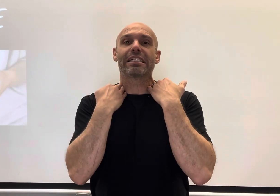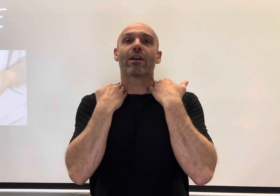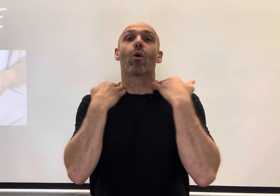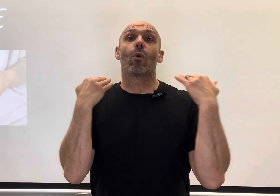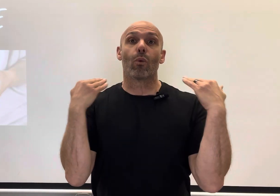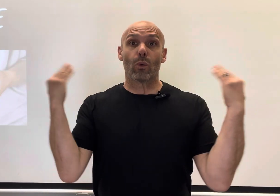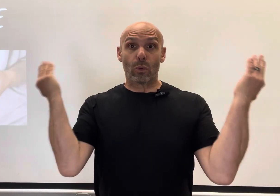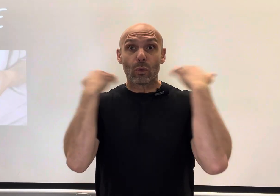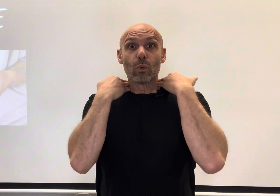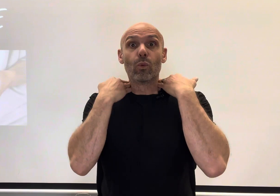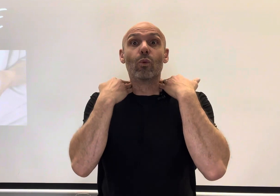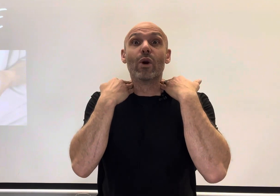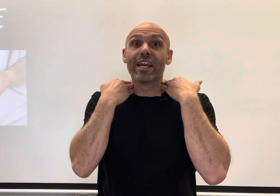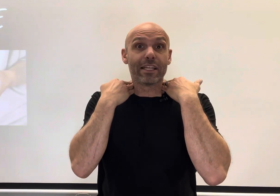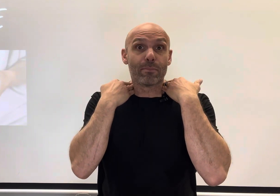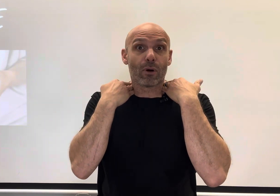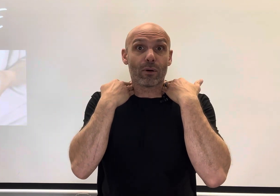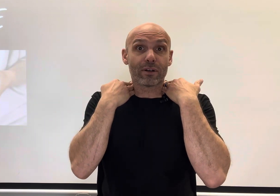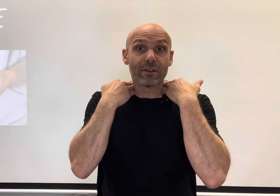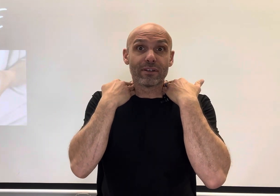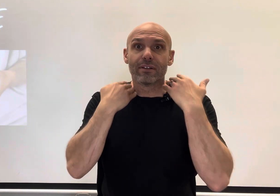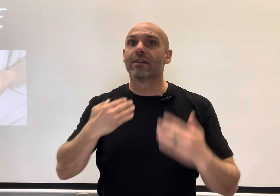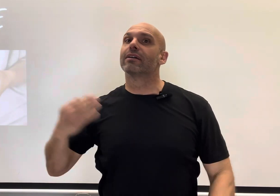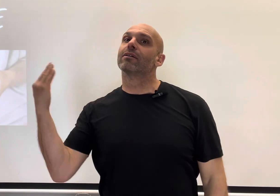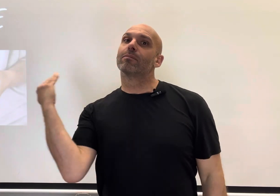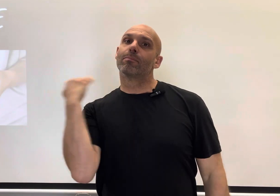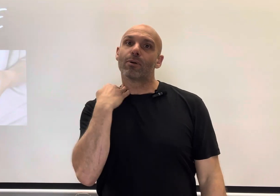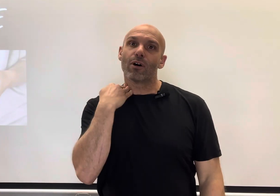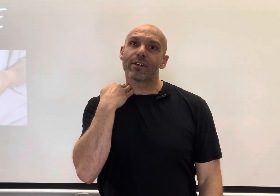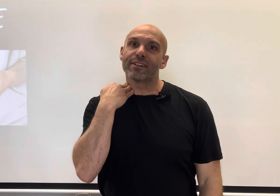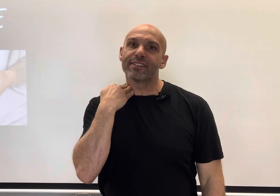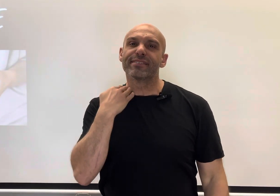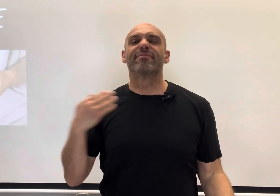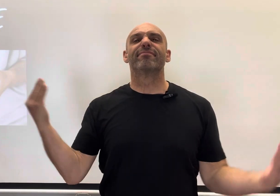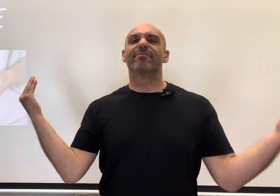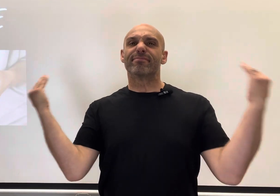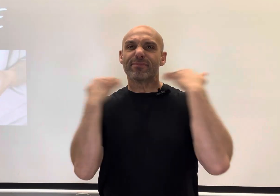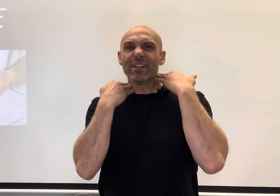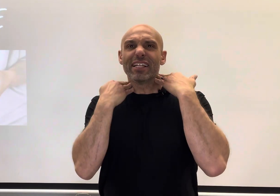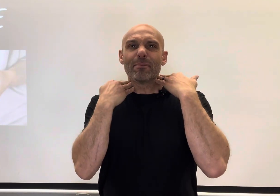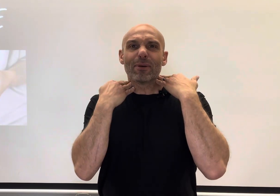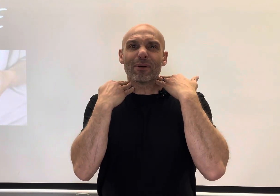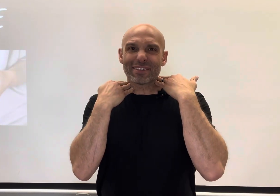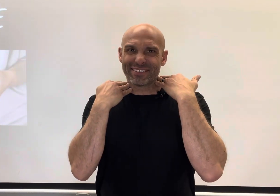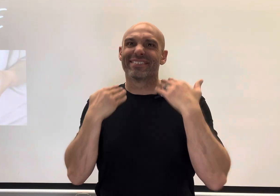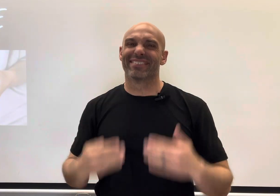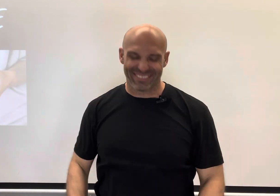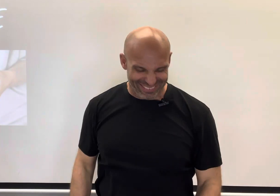like really broke. Broke, really broke.